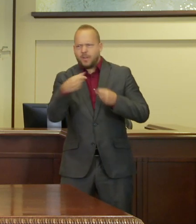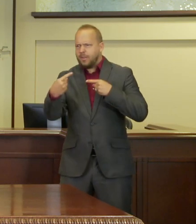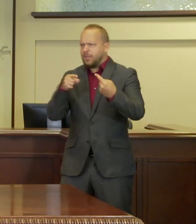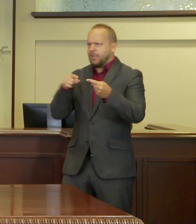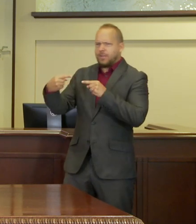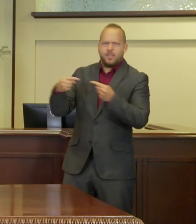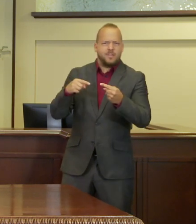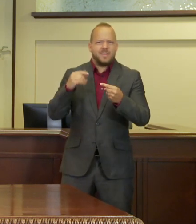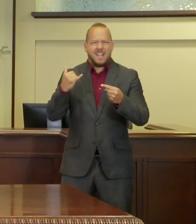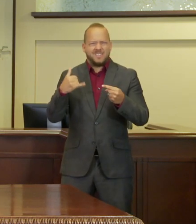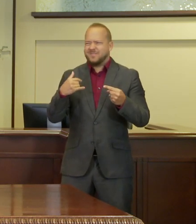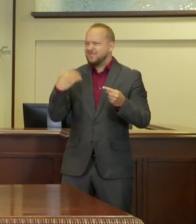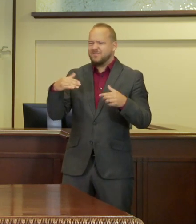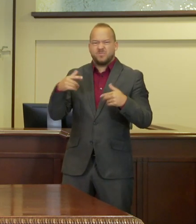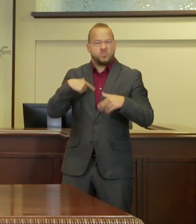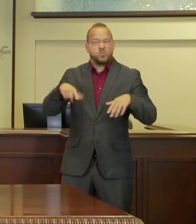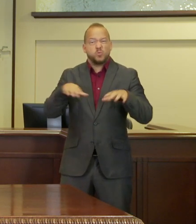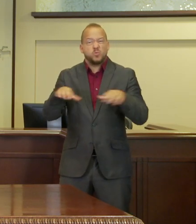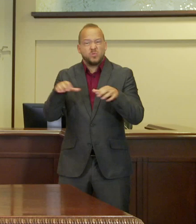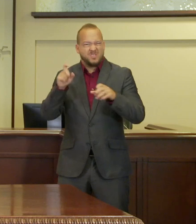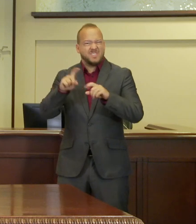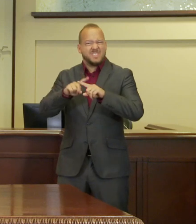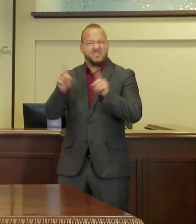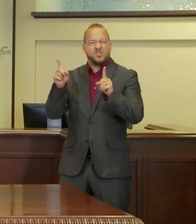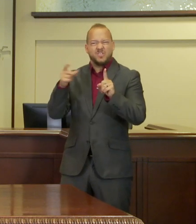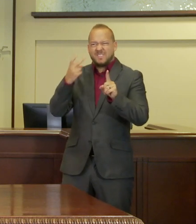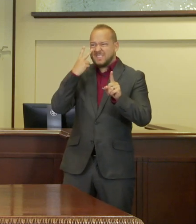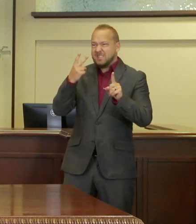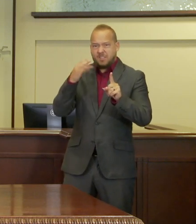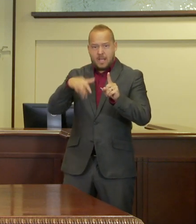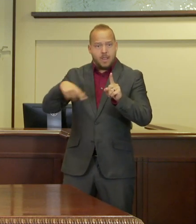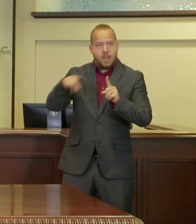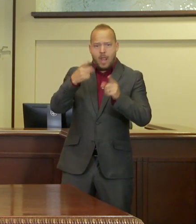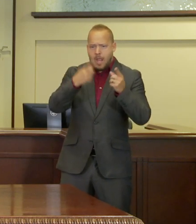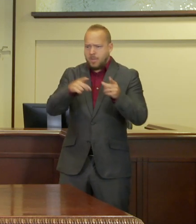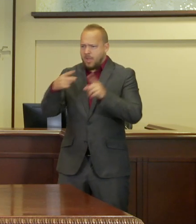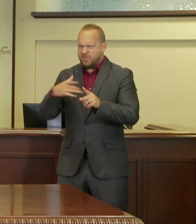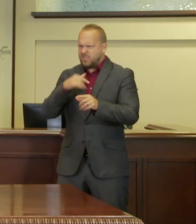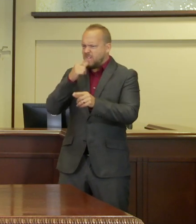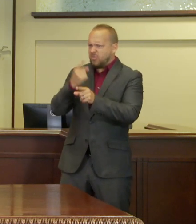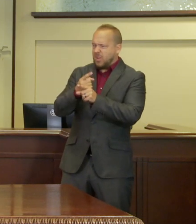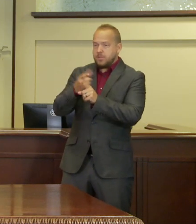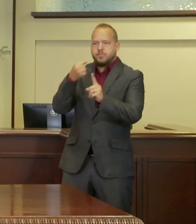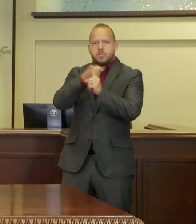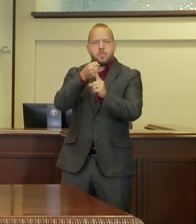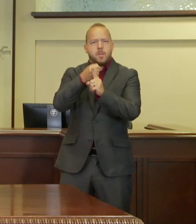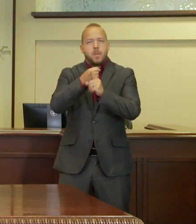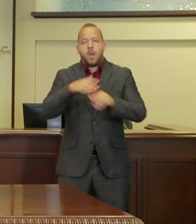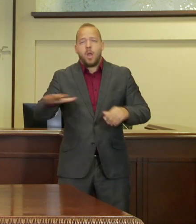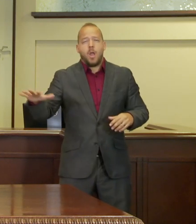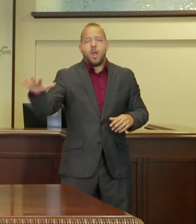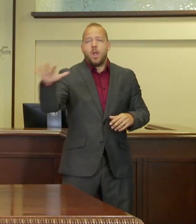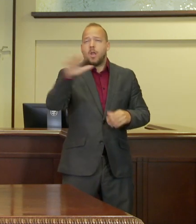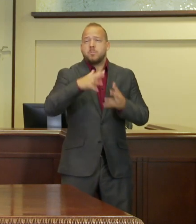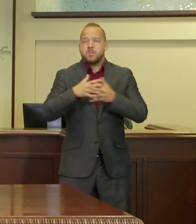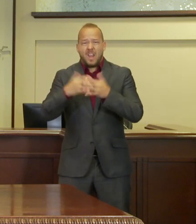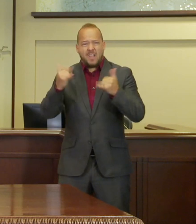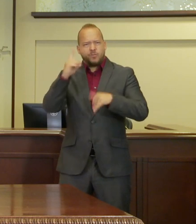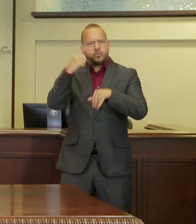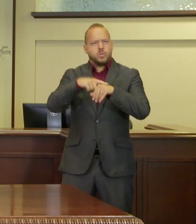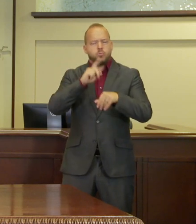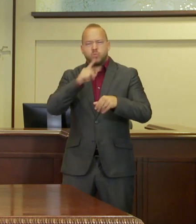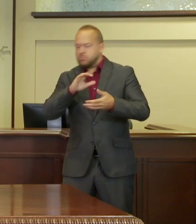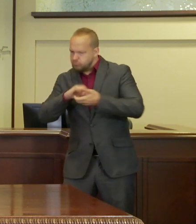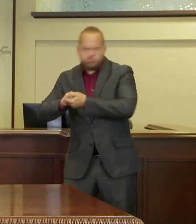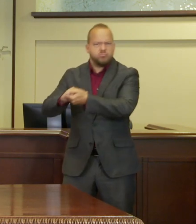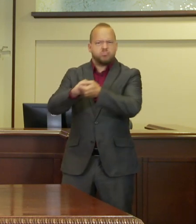It feels like a strong wave is sweeping our country for the first time. There is a collective voice raised to say enough is enough, and we cannot